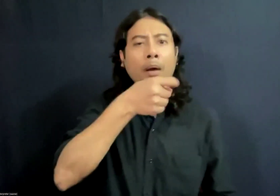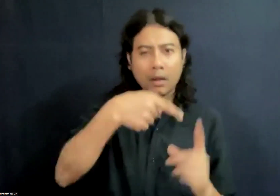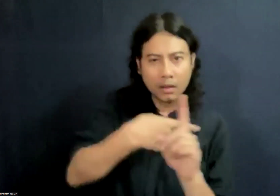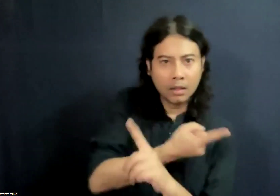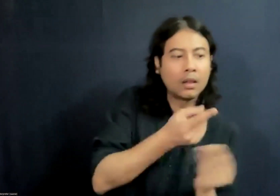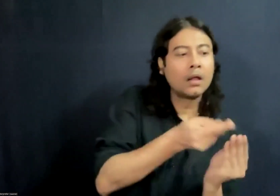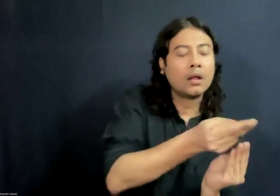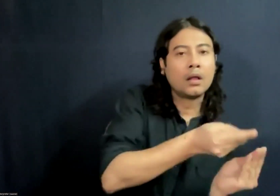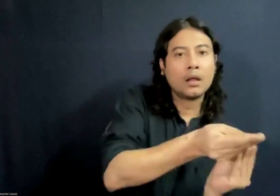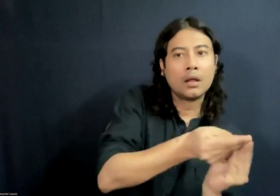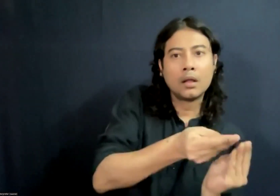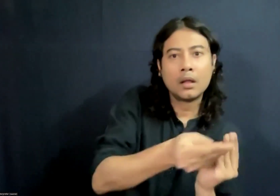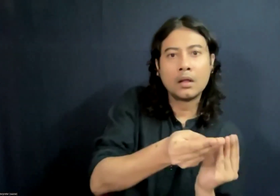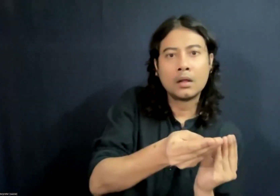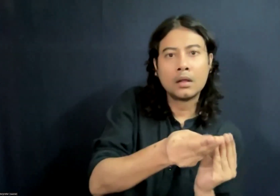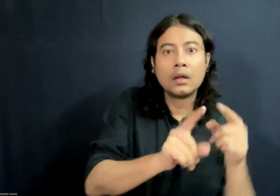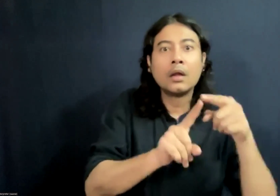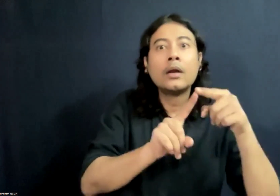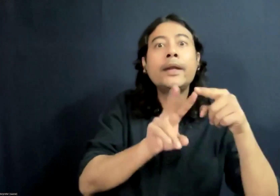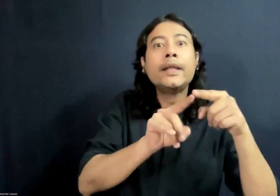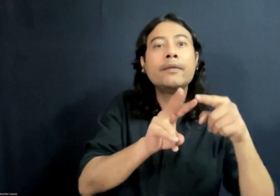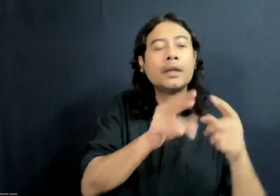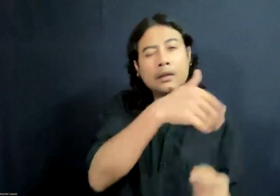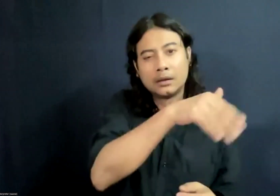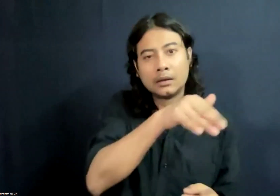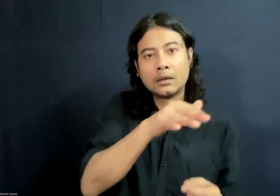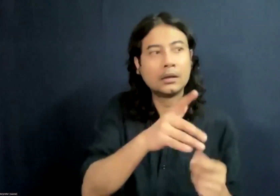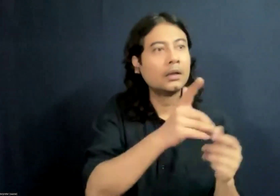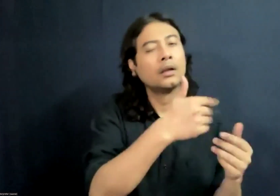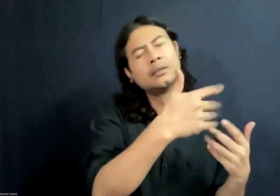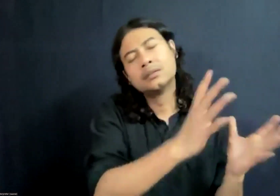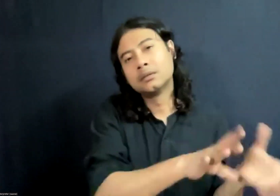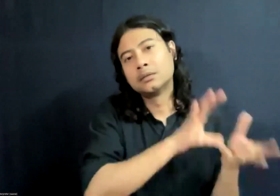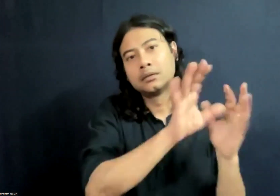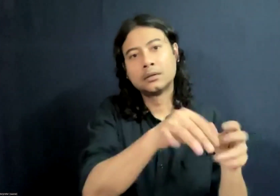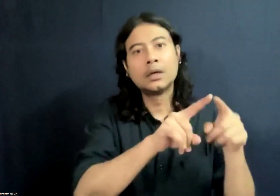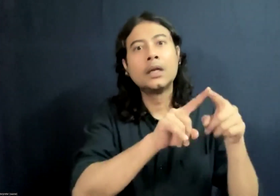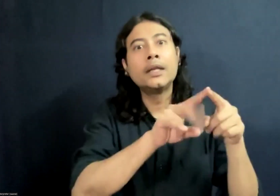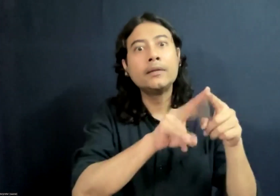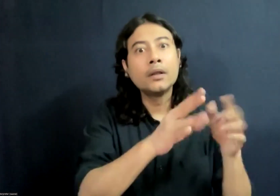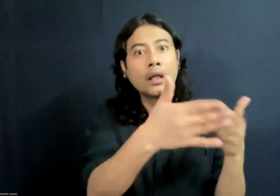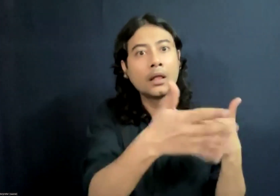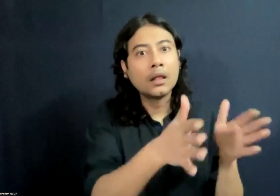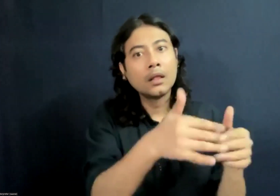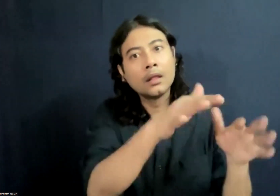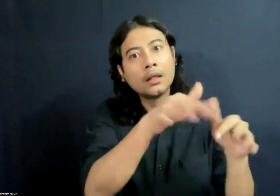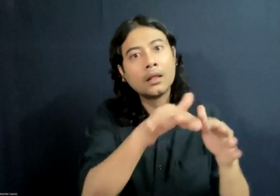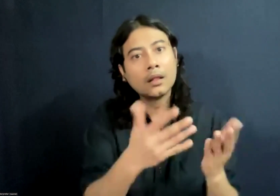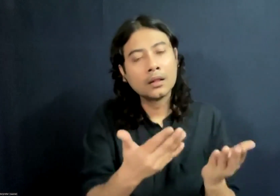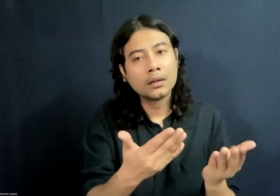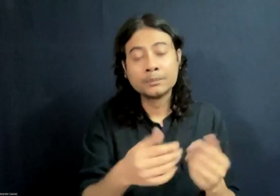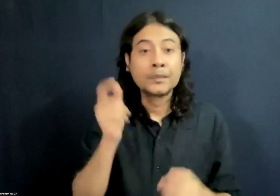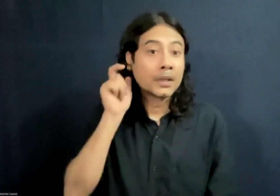set. And in Chennai, we see that it is very popular to give, one